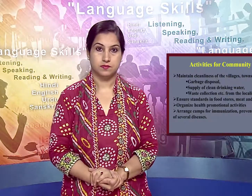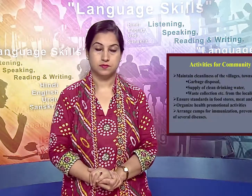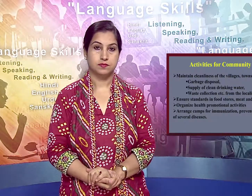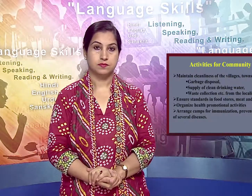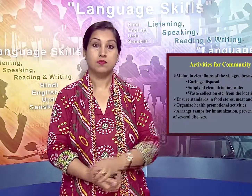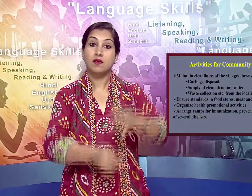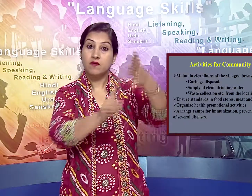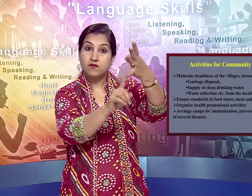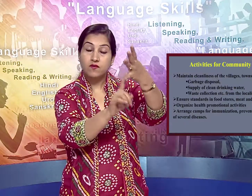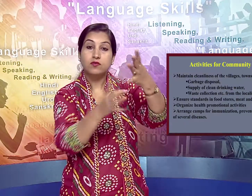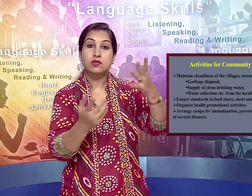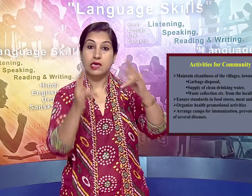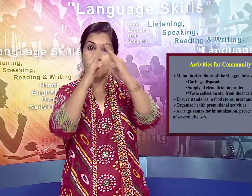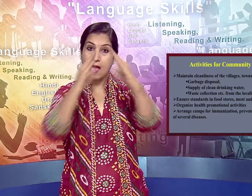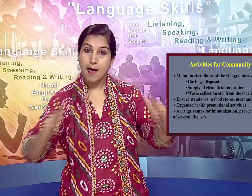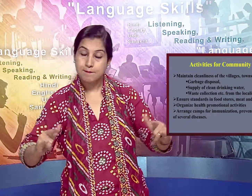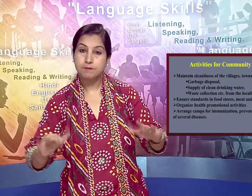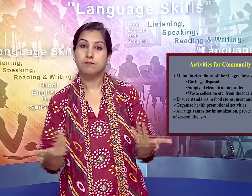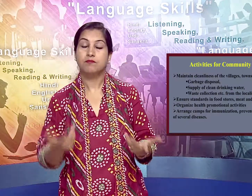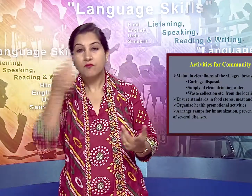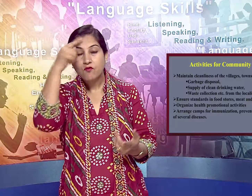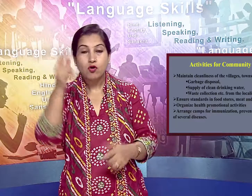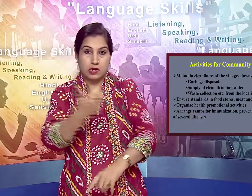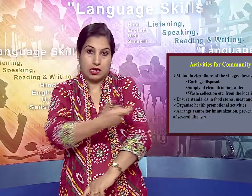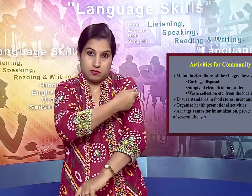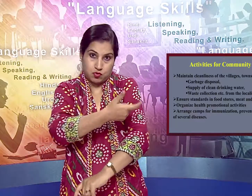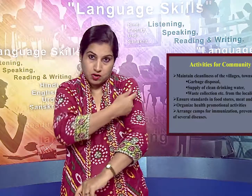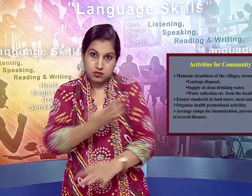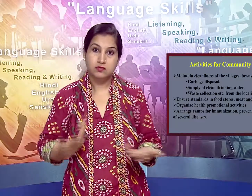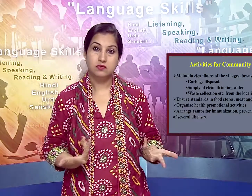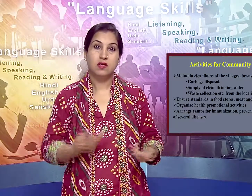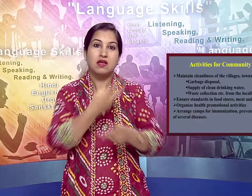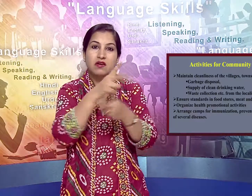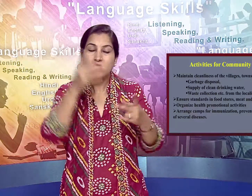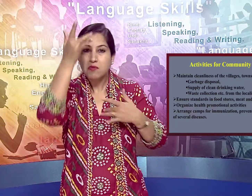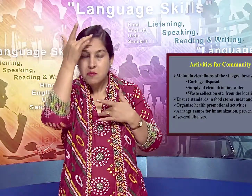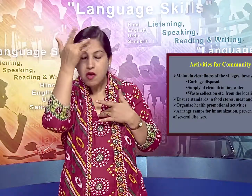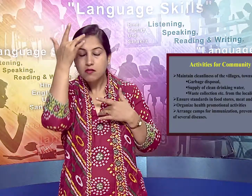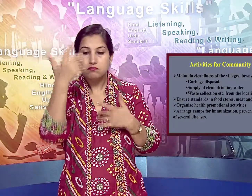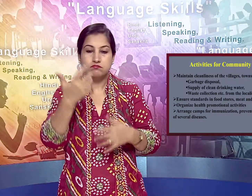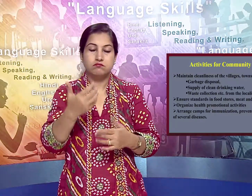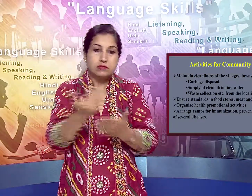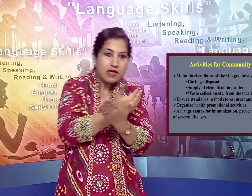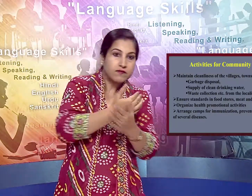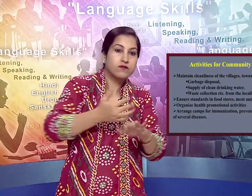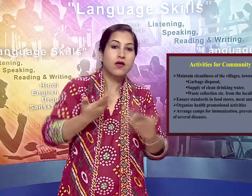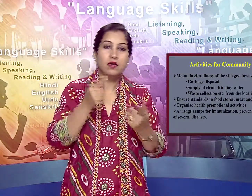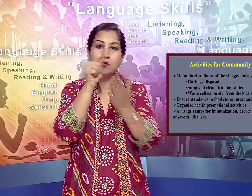The next is arrange camps for immunization, prevention, and treatment of several